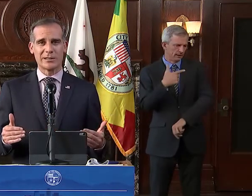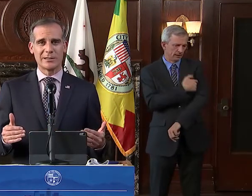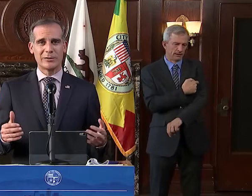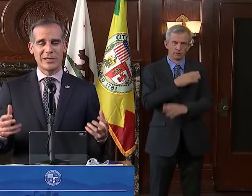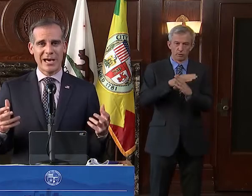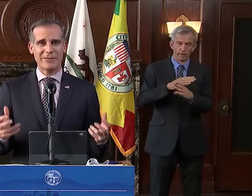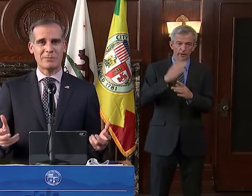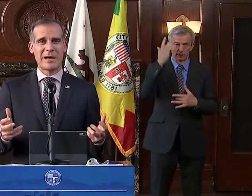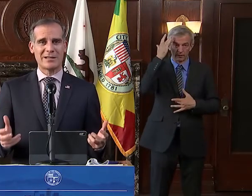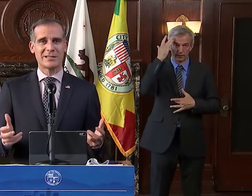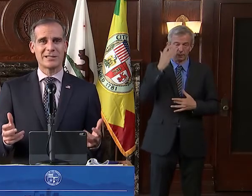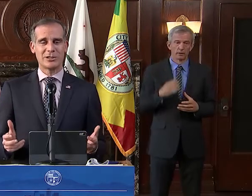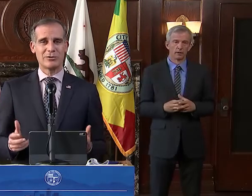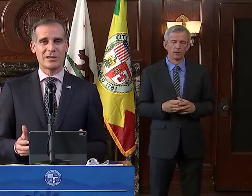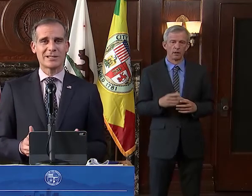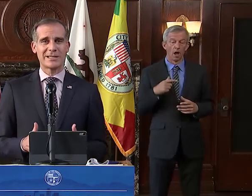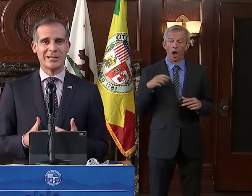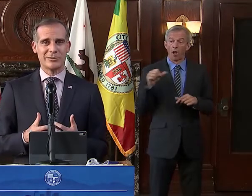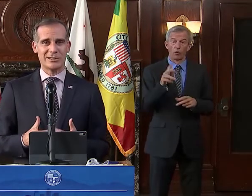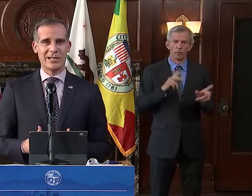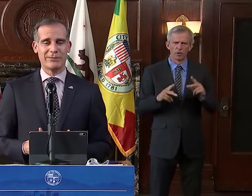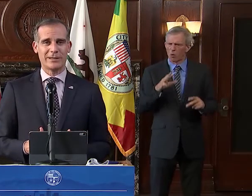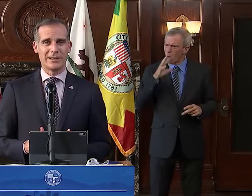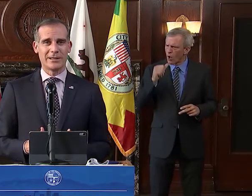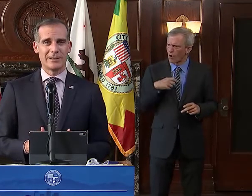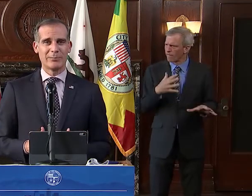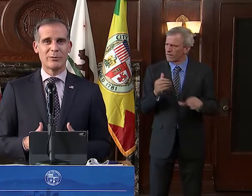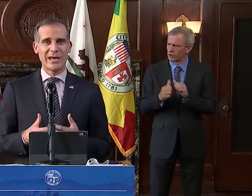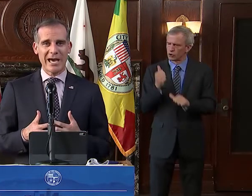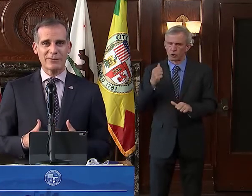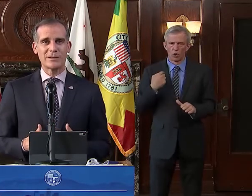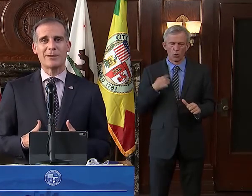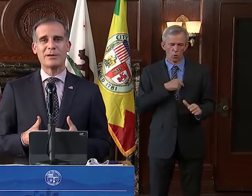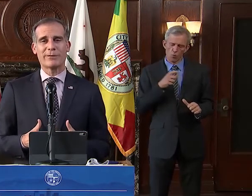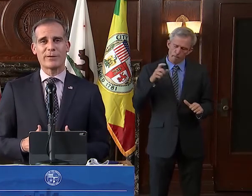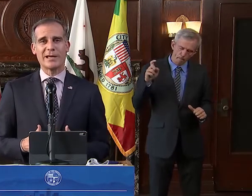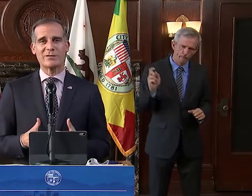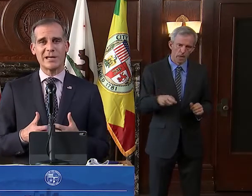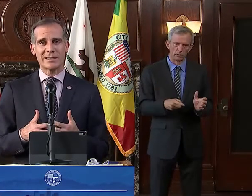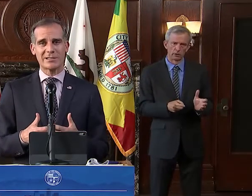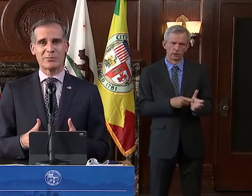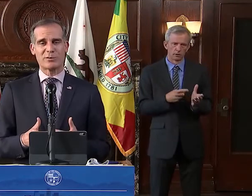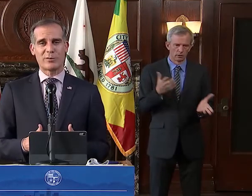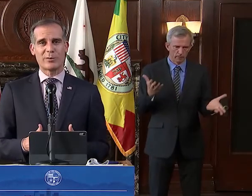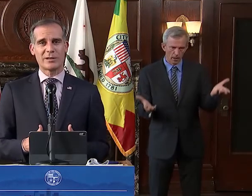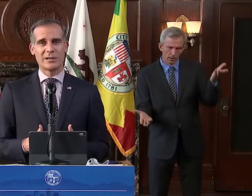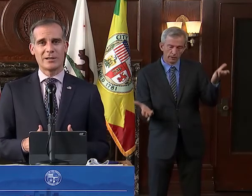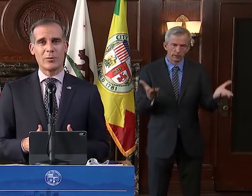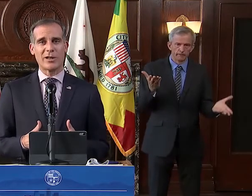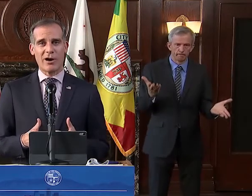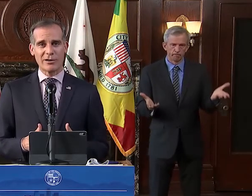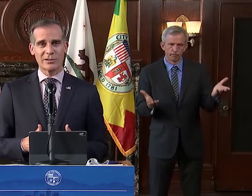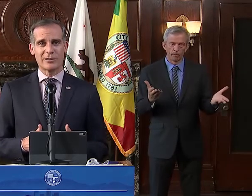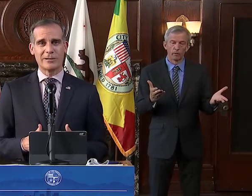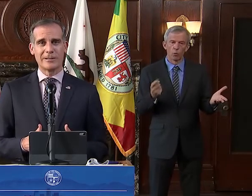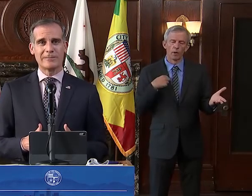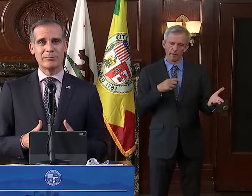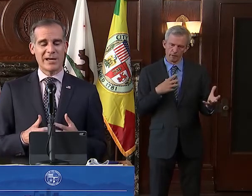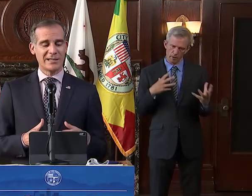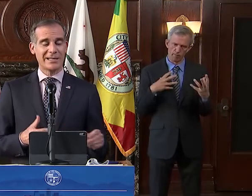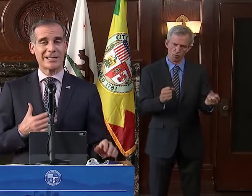quicker? We have to balance these two things and do it safely. But we have to not be afraid of taking steps forward while